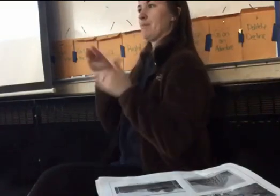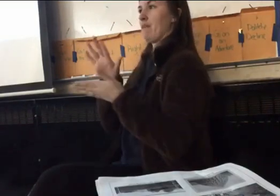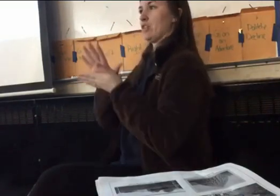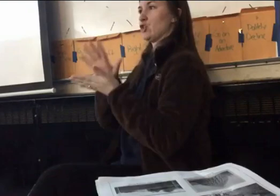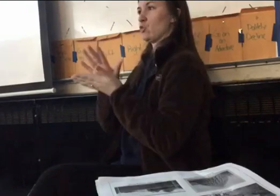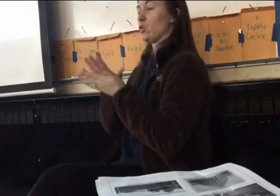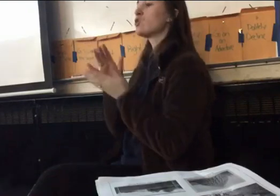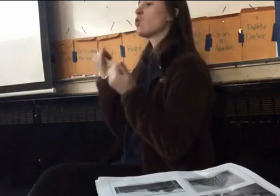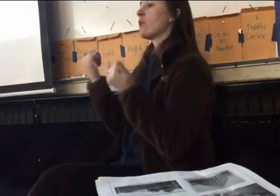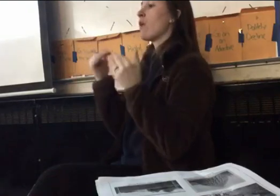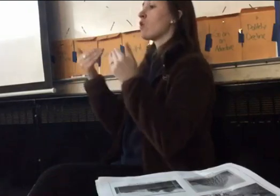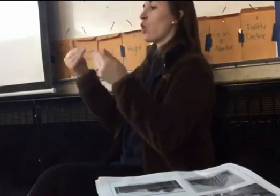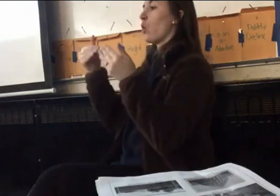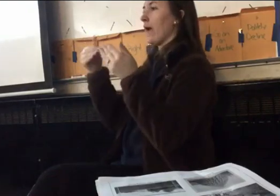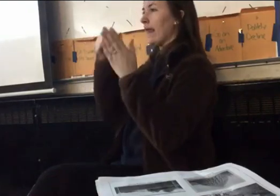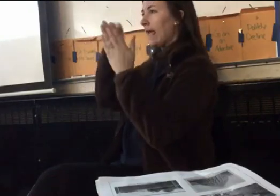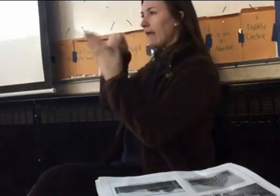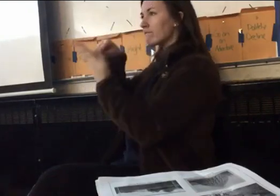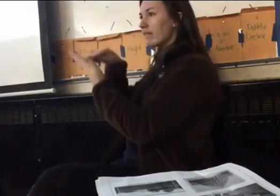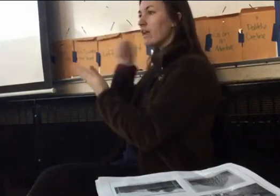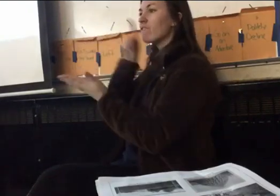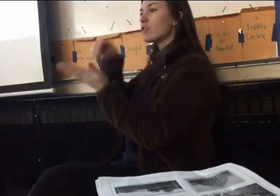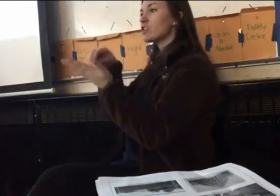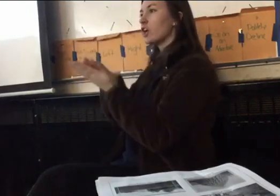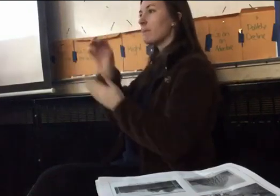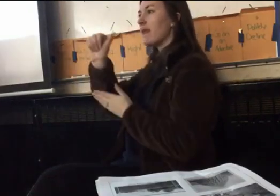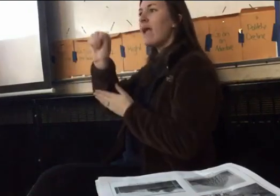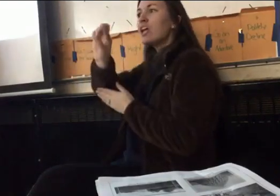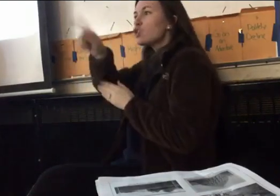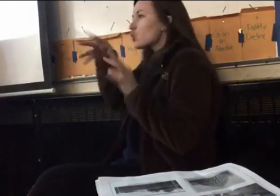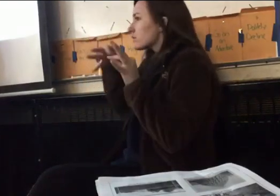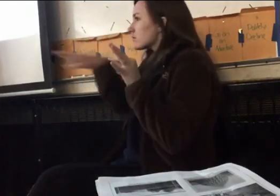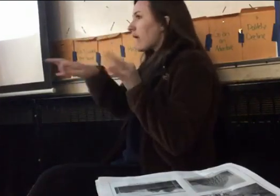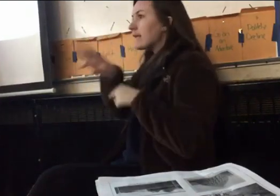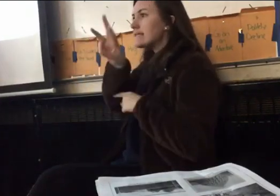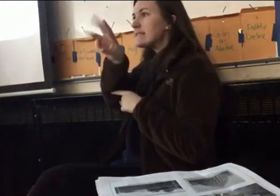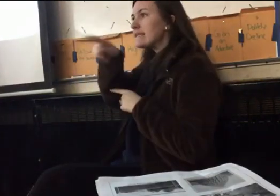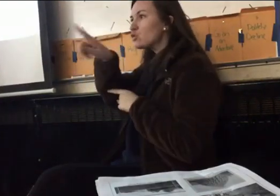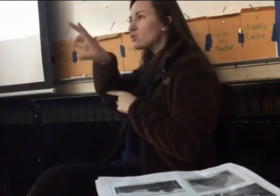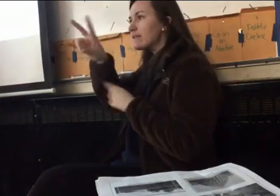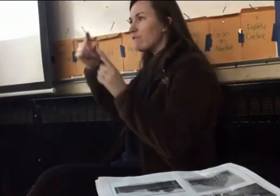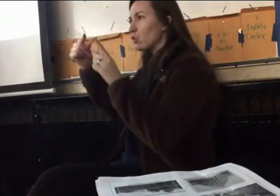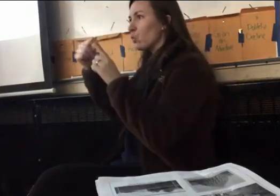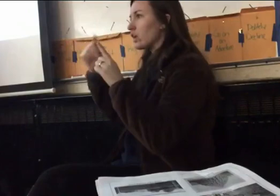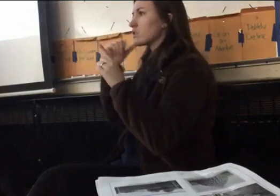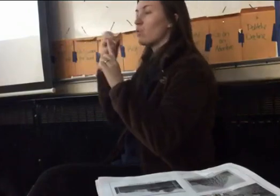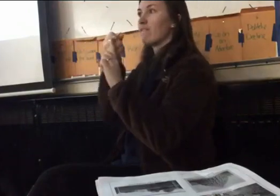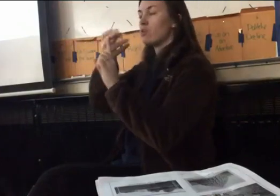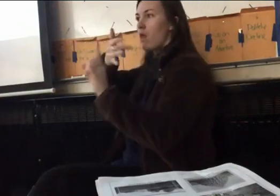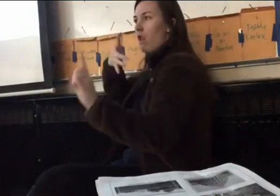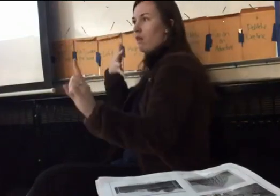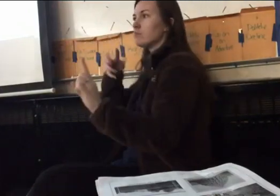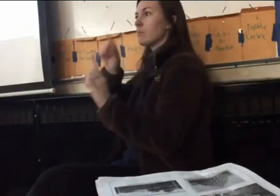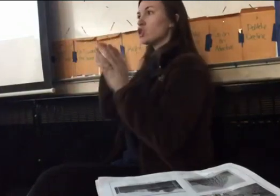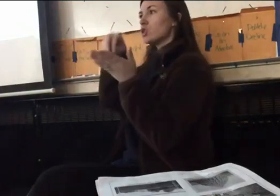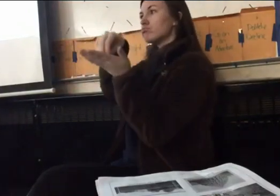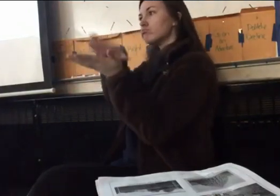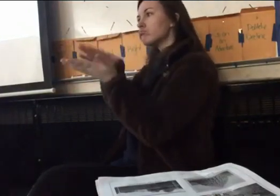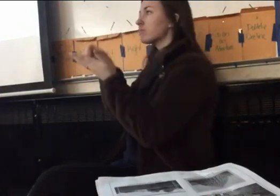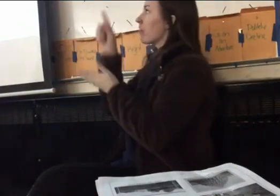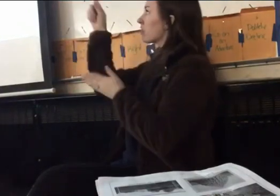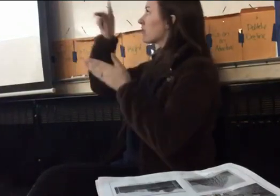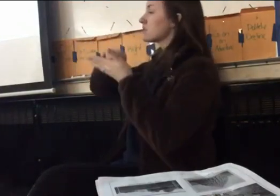A. It's only about 6 or 7 words. It's not expansive. Just show for me what does this